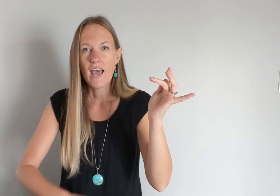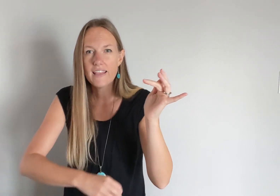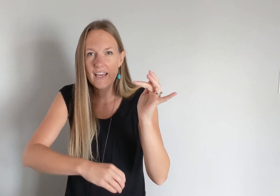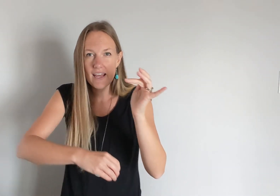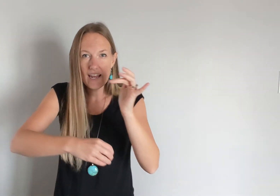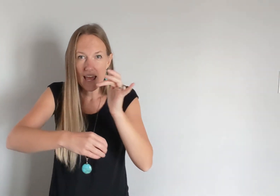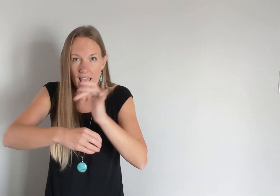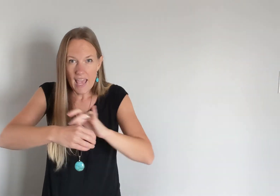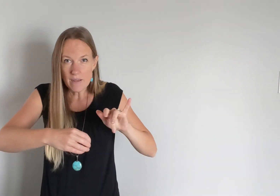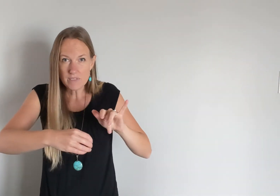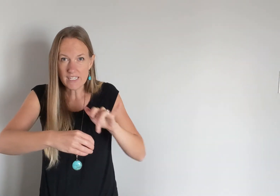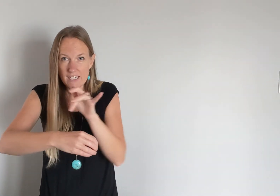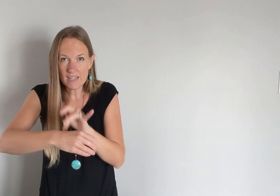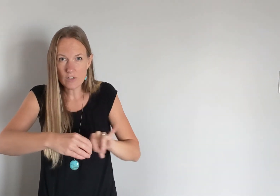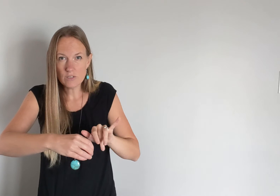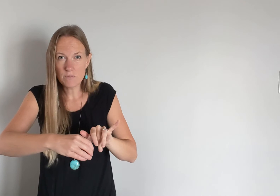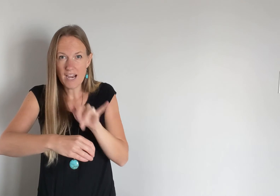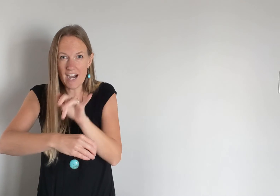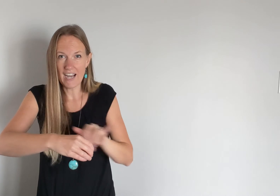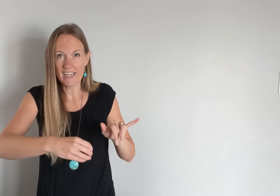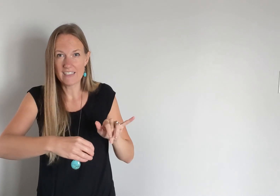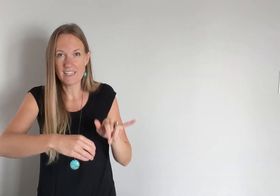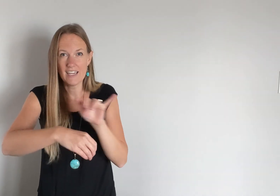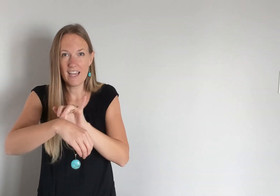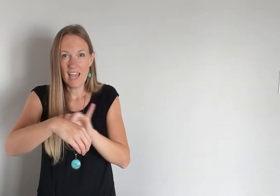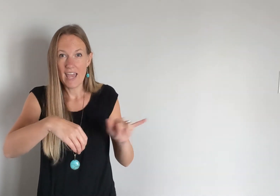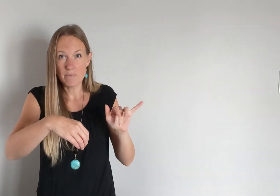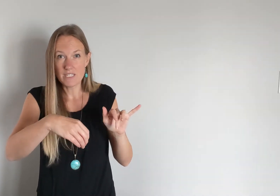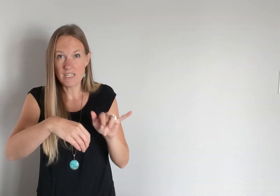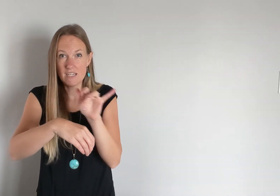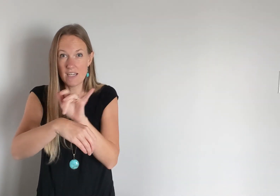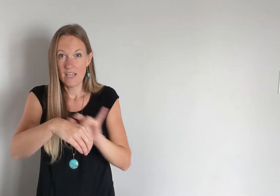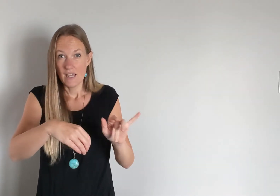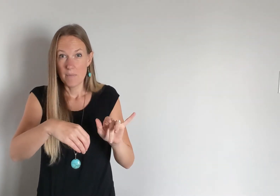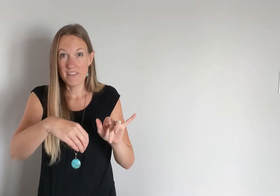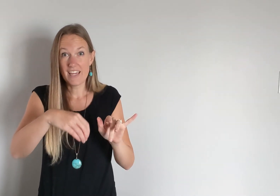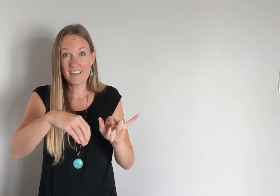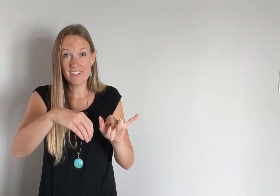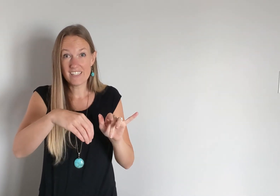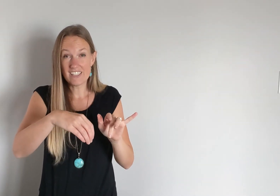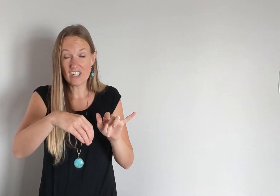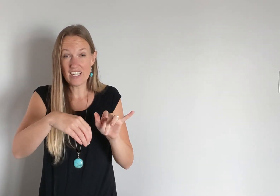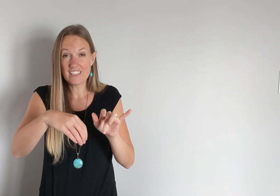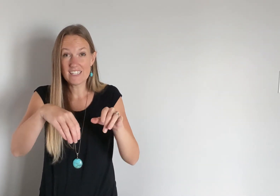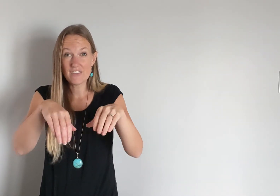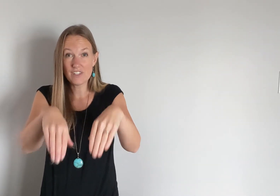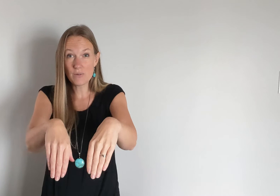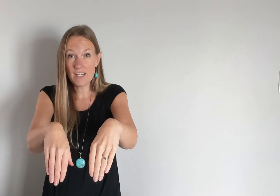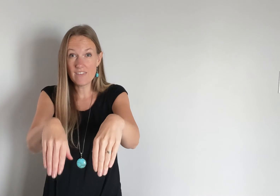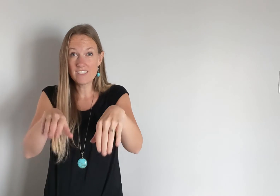and then empty. It kind of goes behind, okay? Empty. But then conveniently your hand is here for grave, which